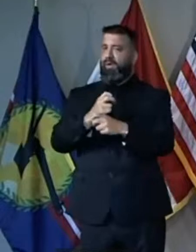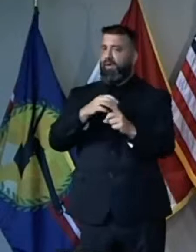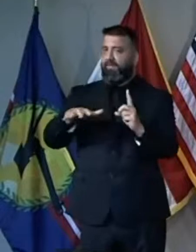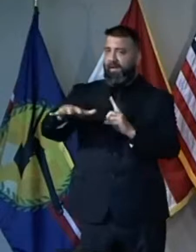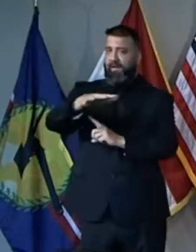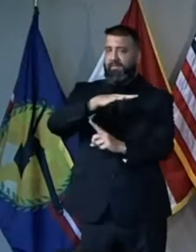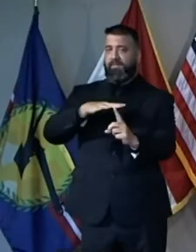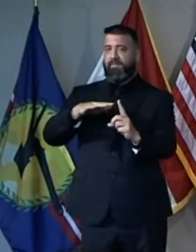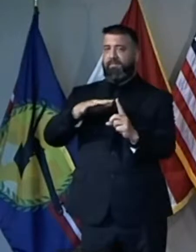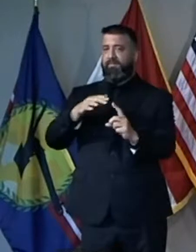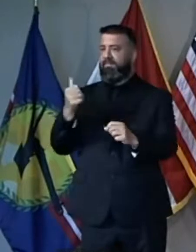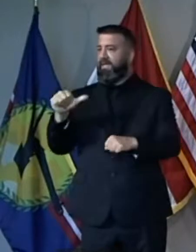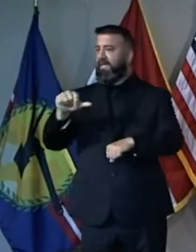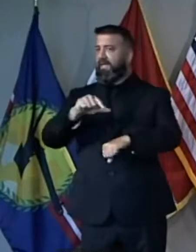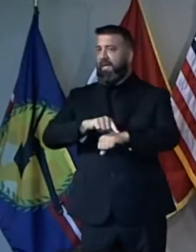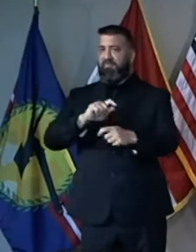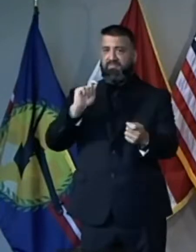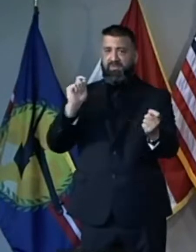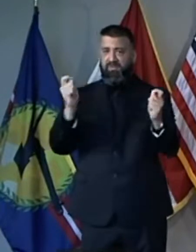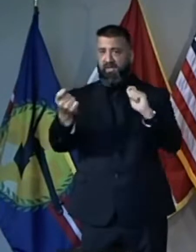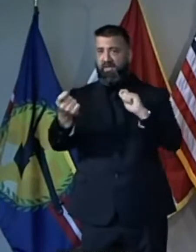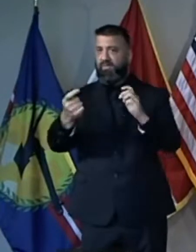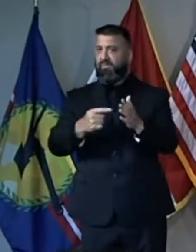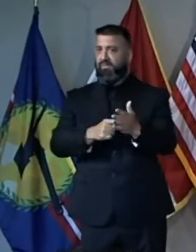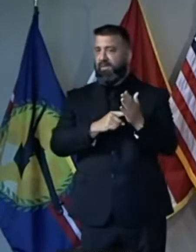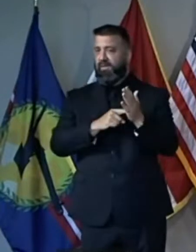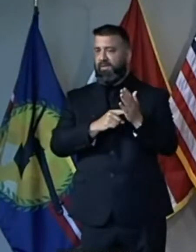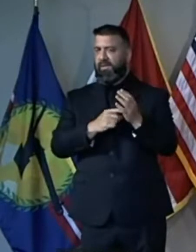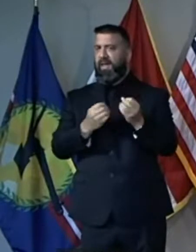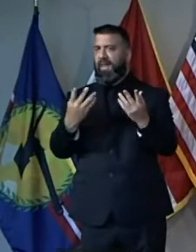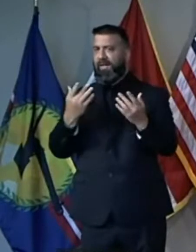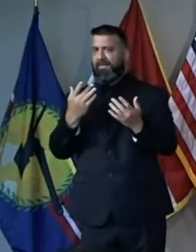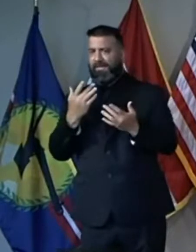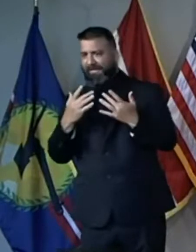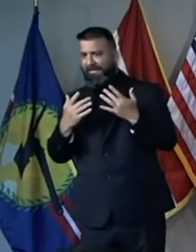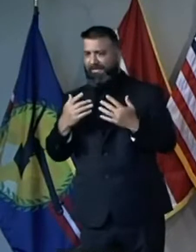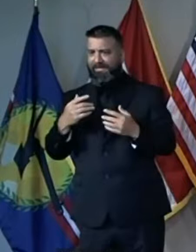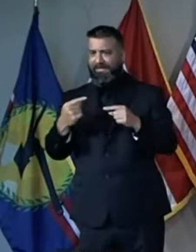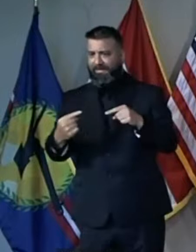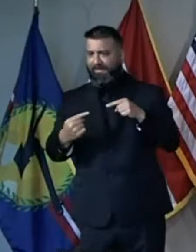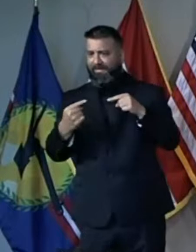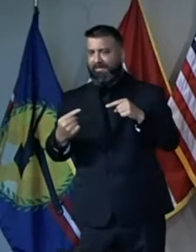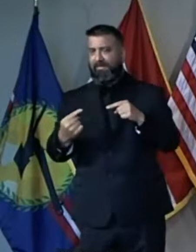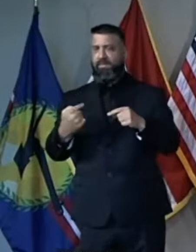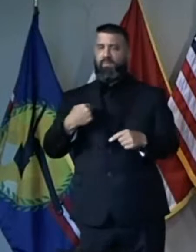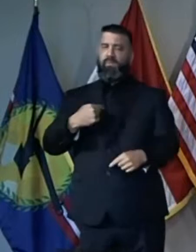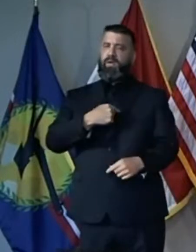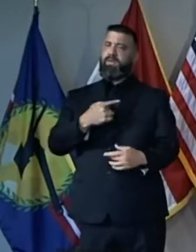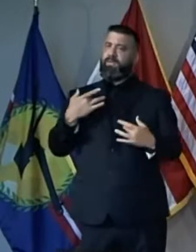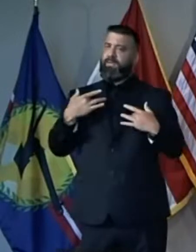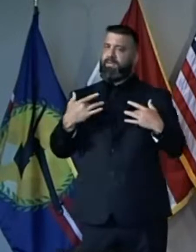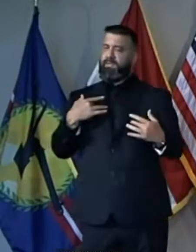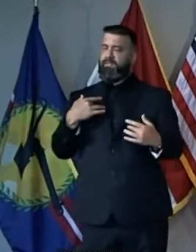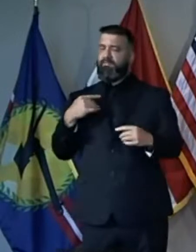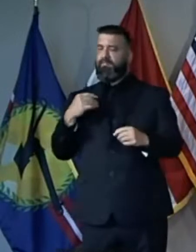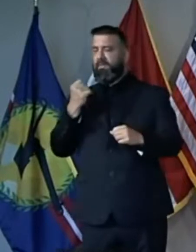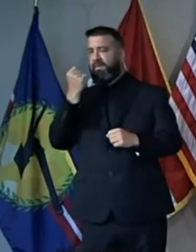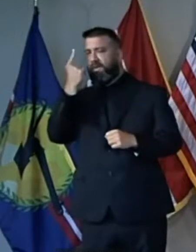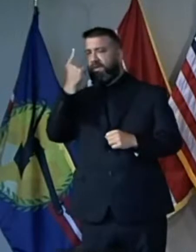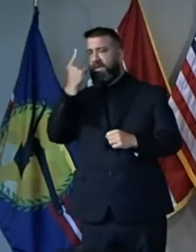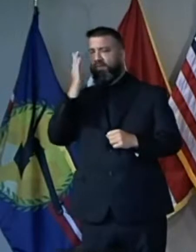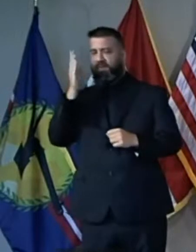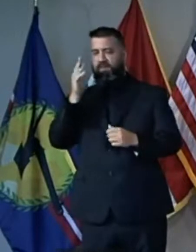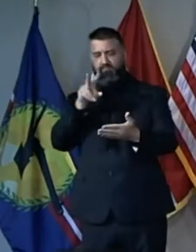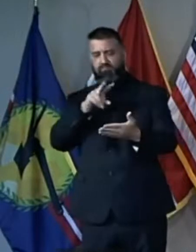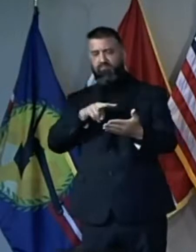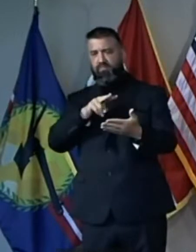anytime there is change, there's going to be a lot of tension, and we're sensitive to that, and we're going to review these concerns